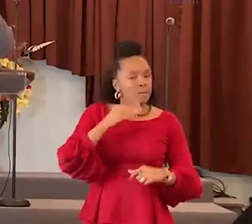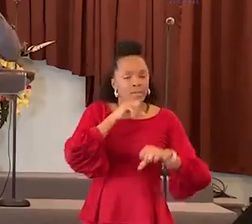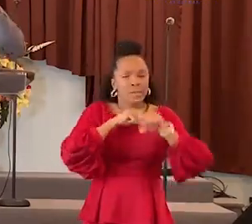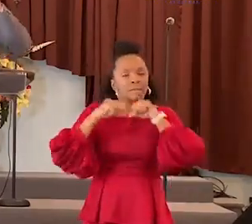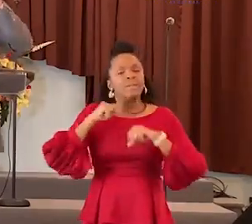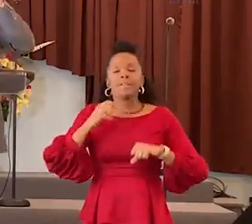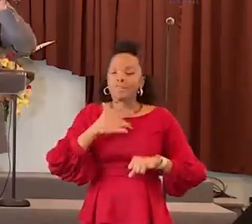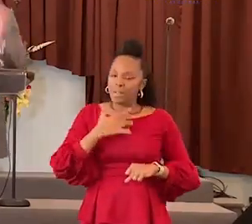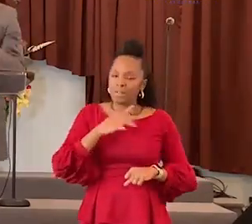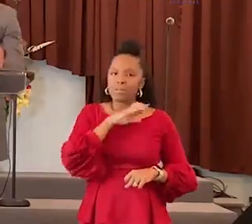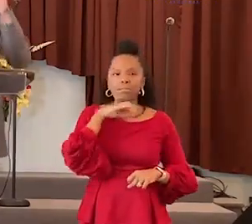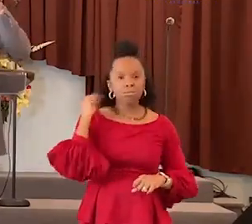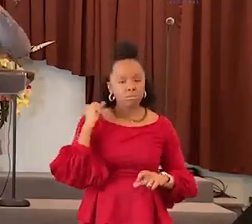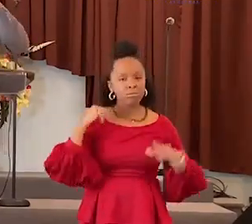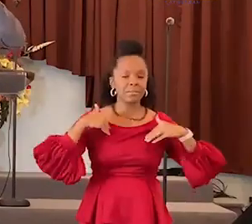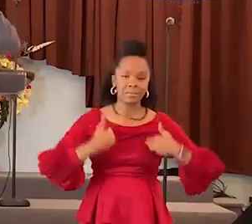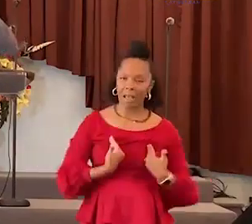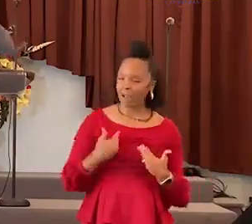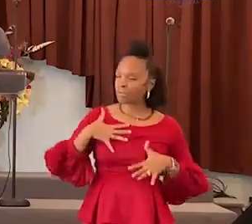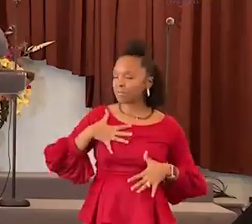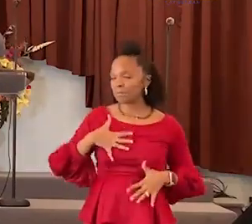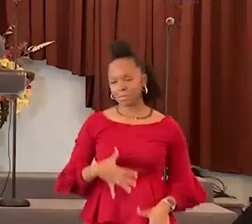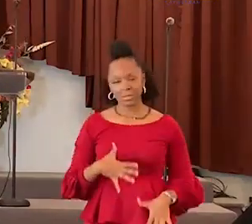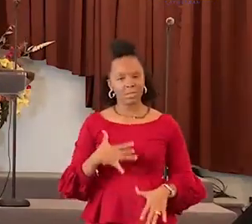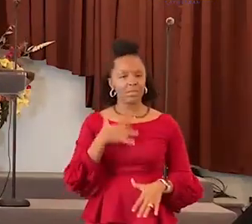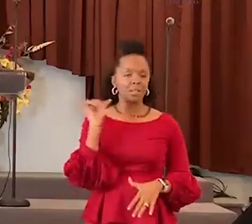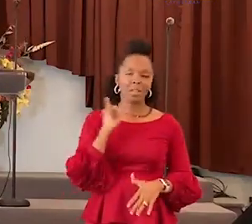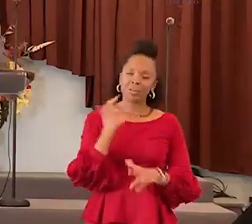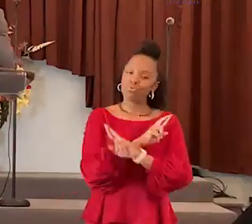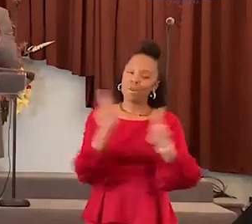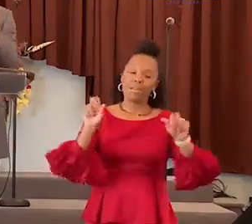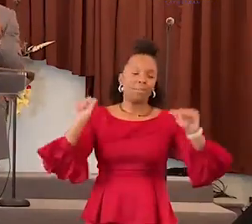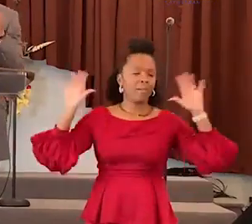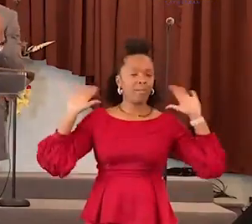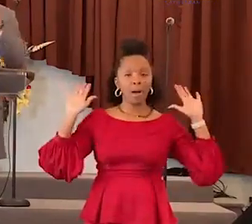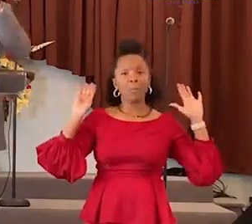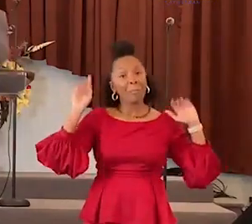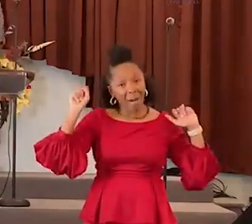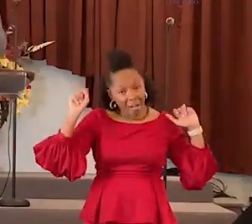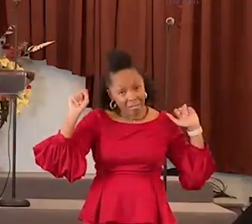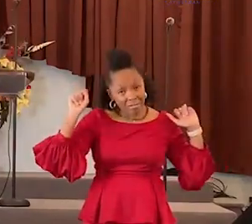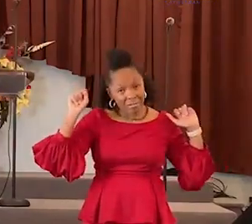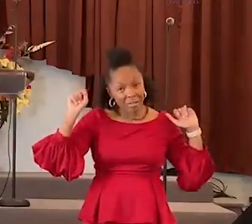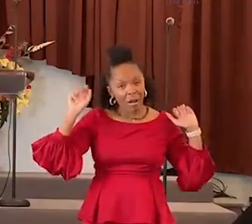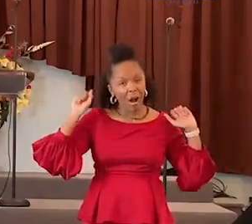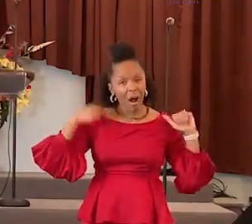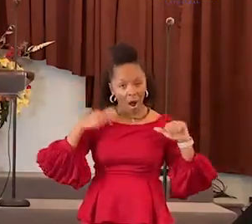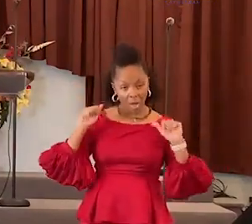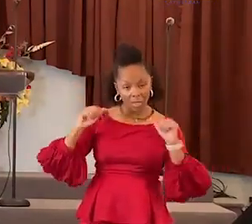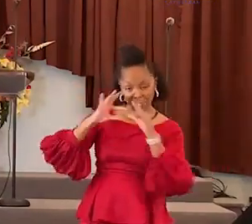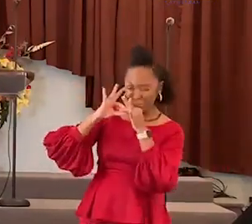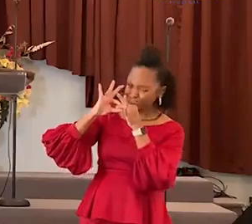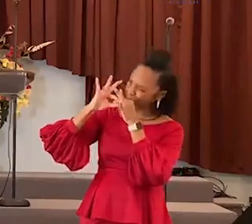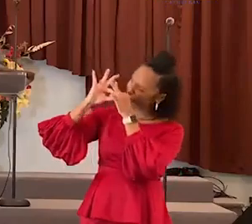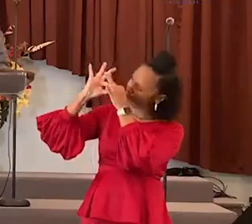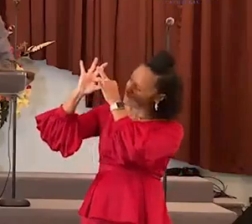be just depressed, I may well feel like I want to give up, but if I can just hold on until Jesus shows